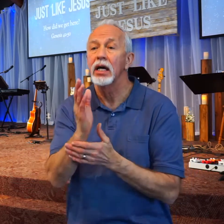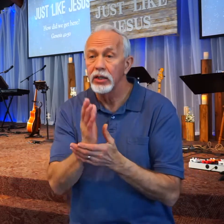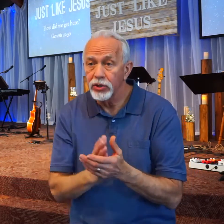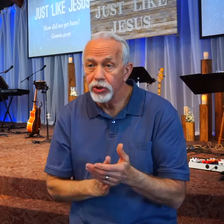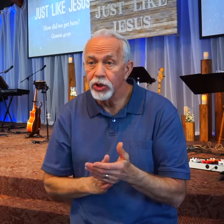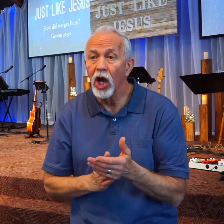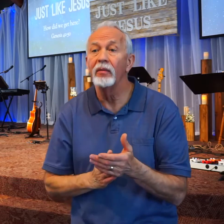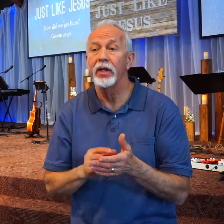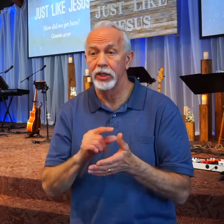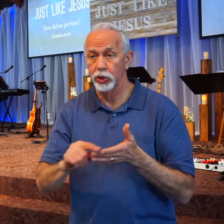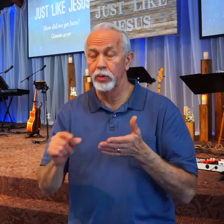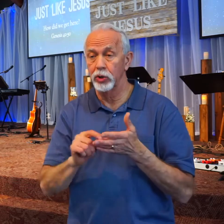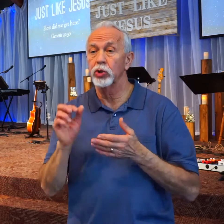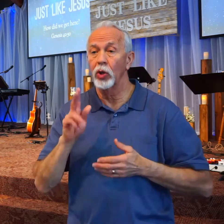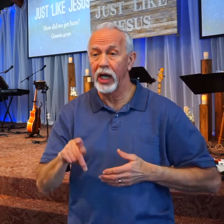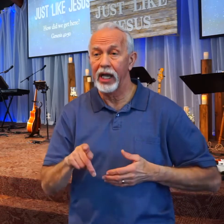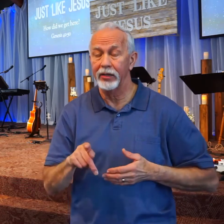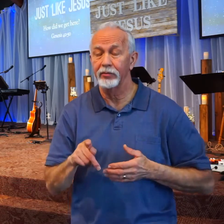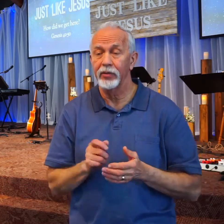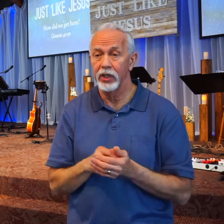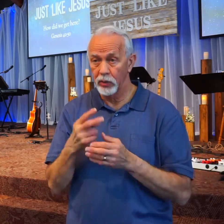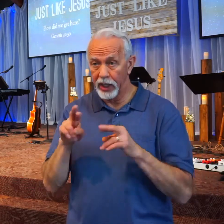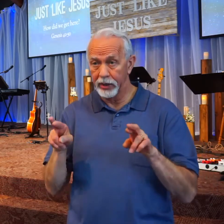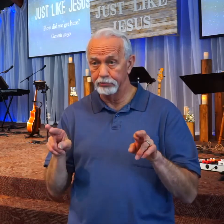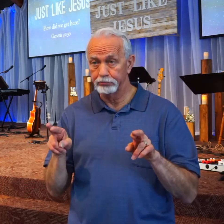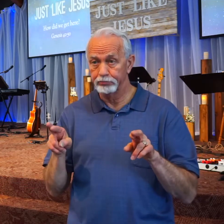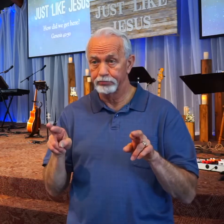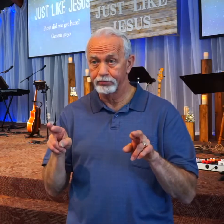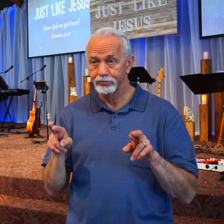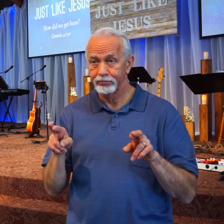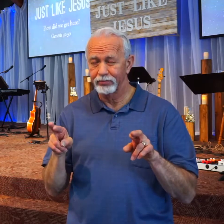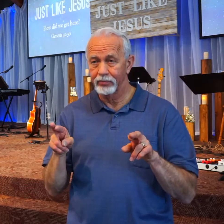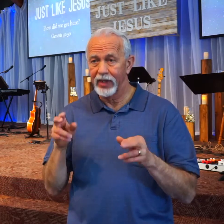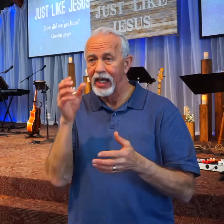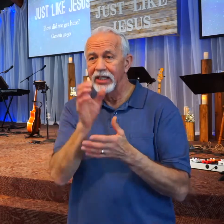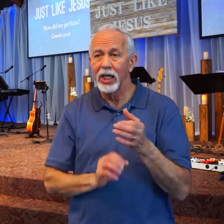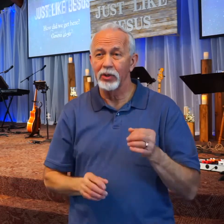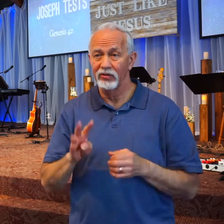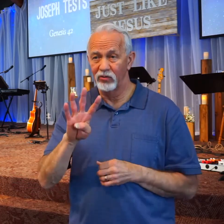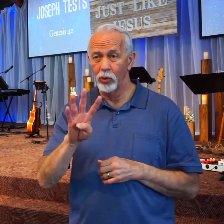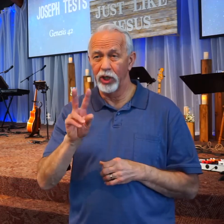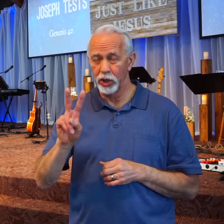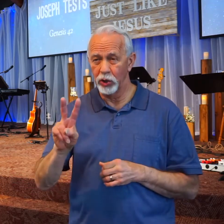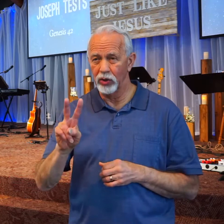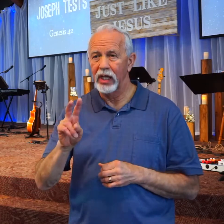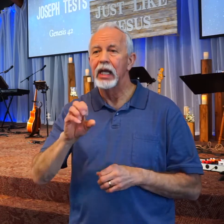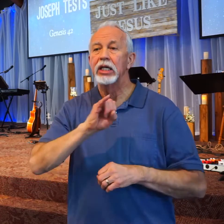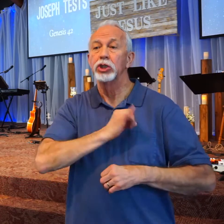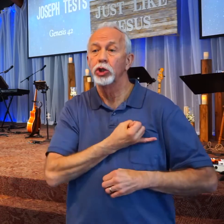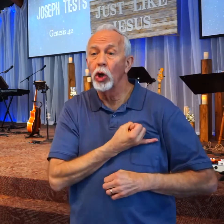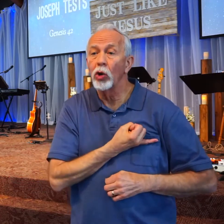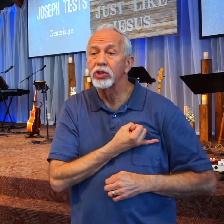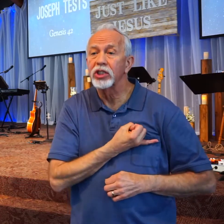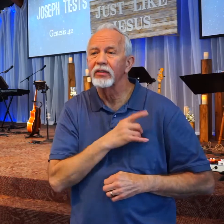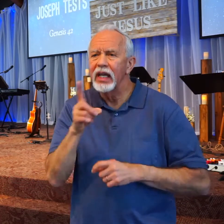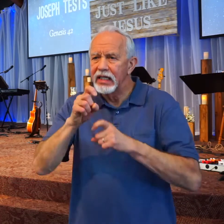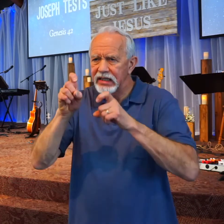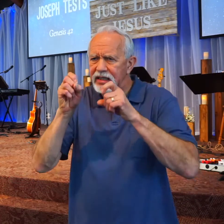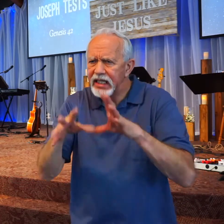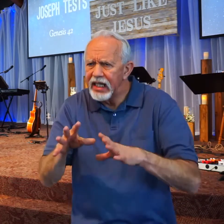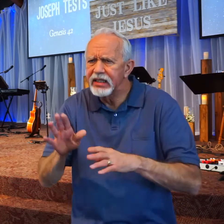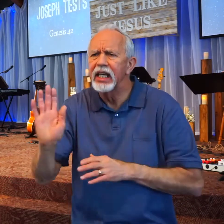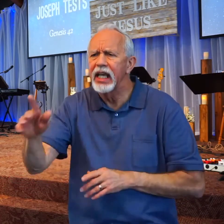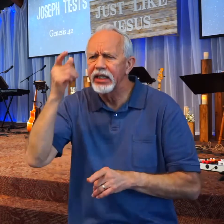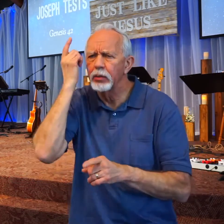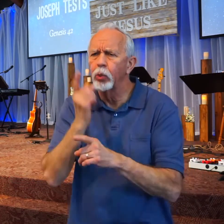main ideas. Do you have your highlighter handy? All right, let's go. Chapter 42. Joseph tests. He tests